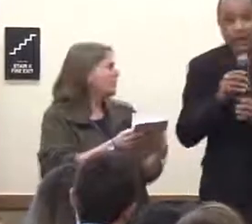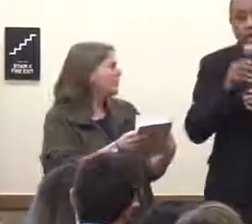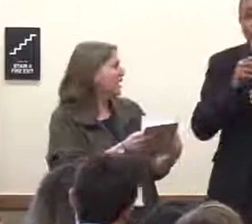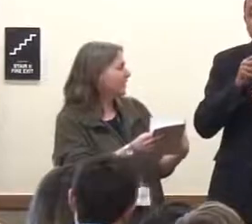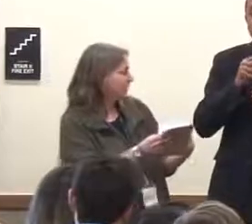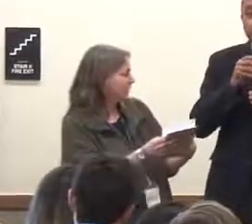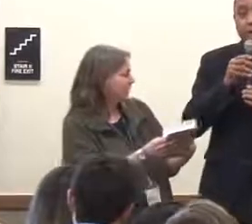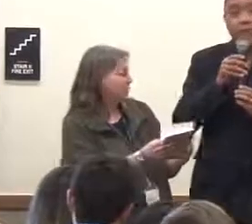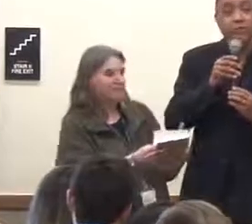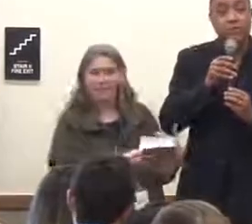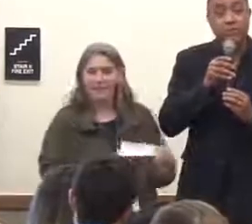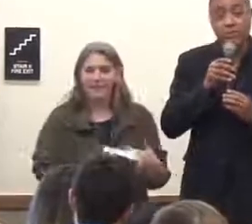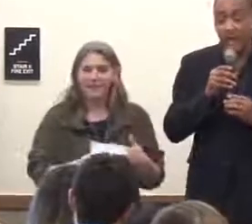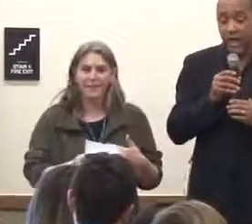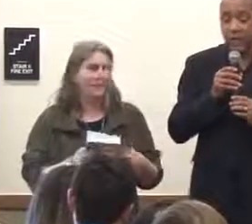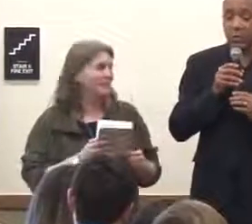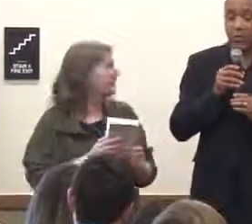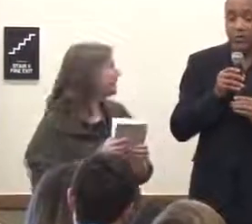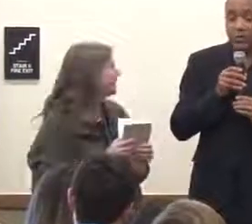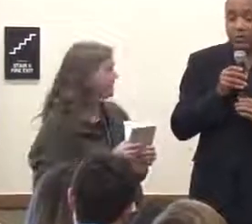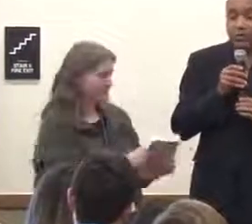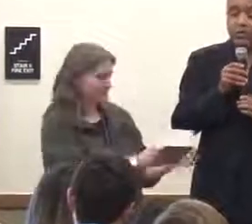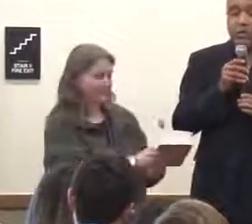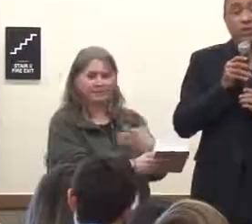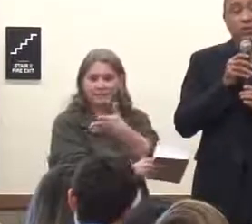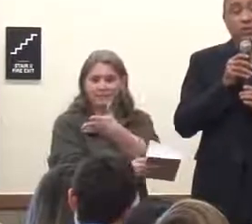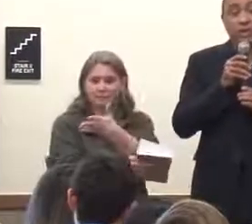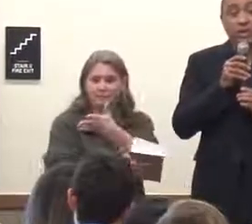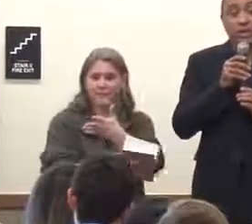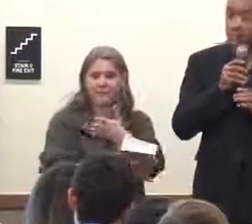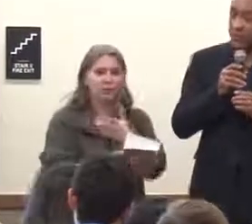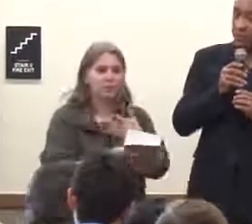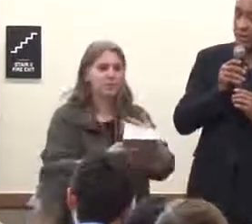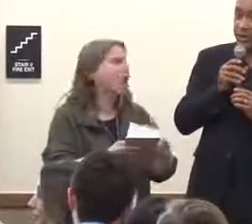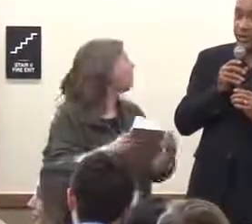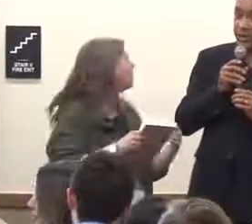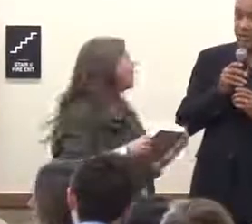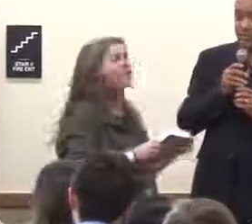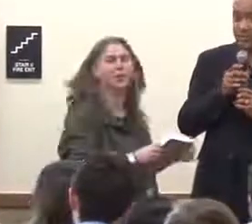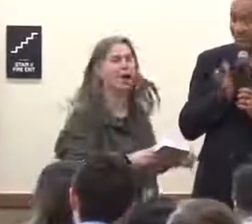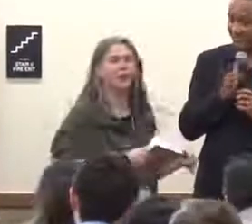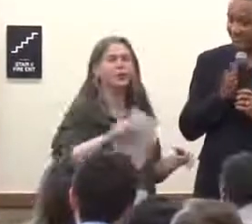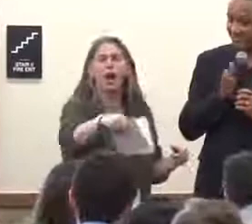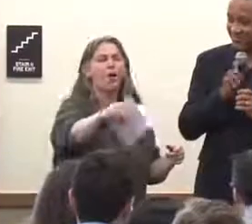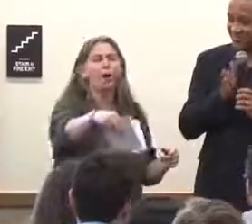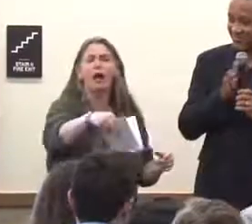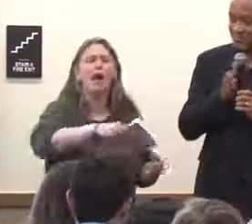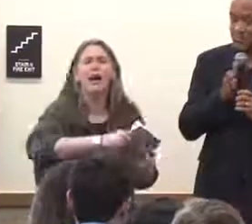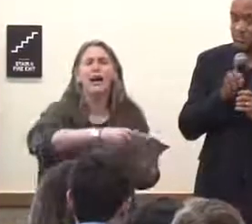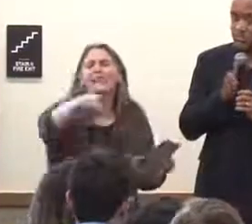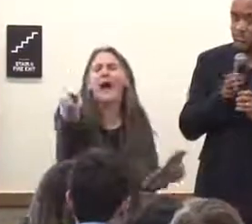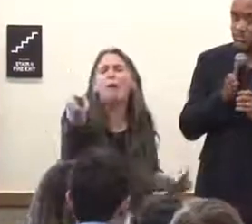Okay. And also, our winner is Jeff Good. Where did he go?